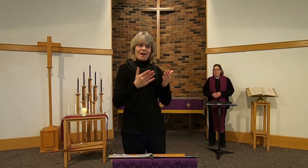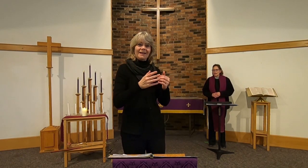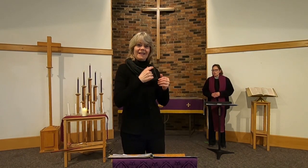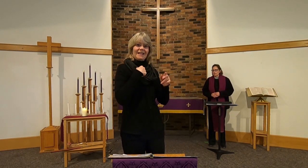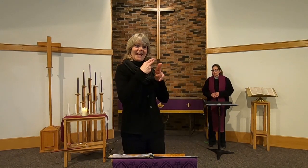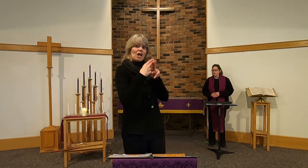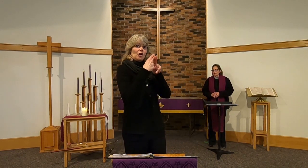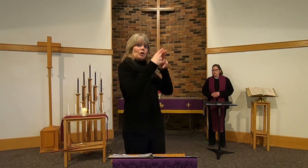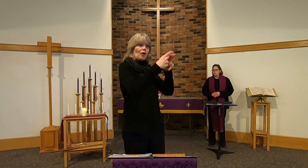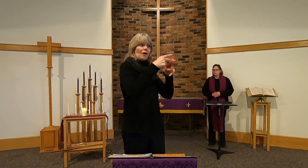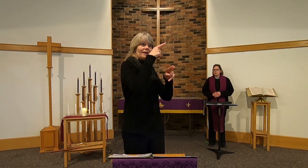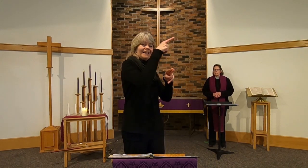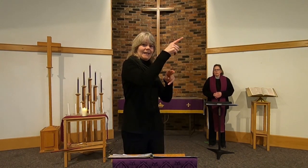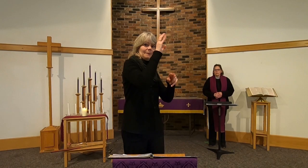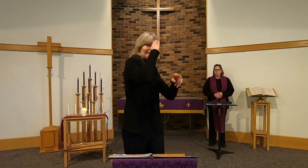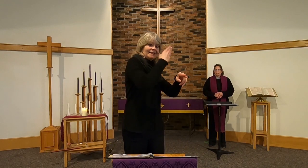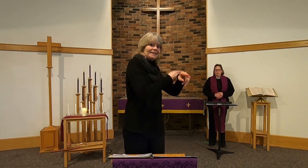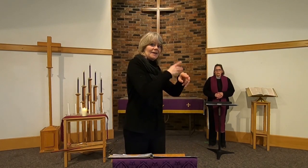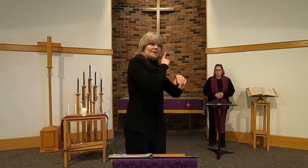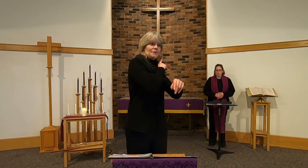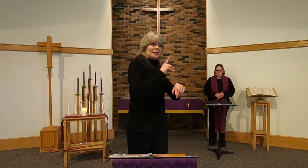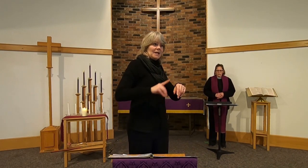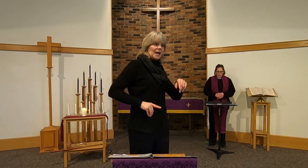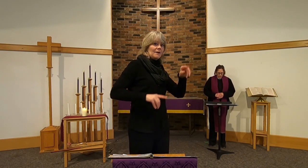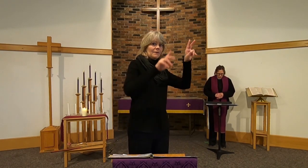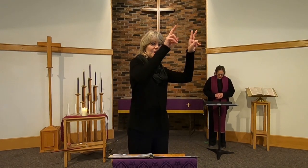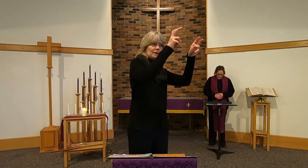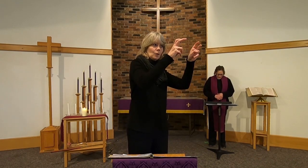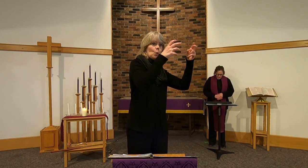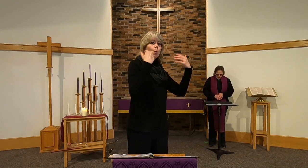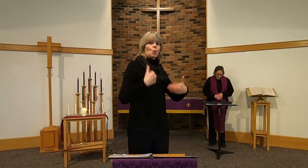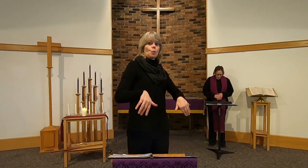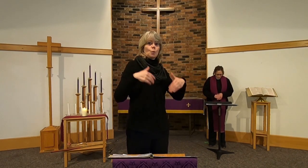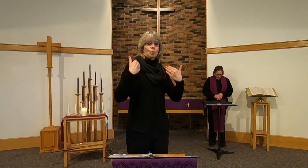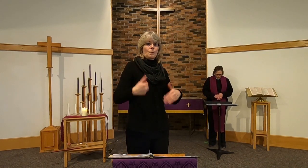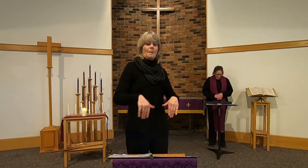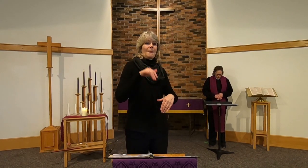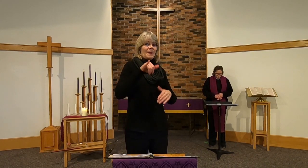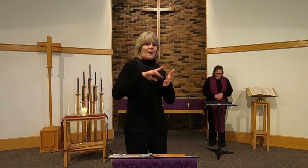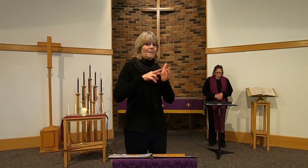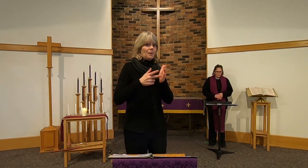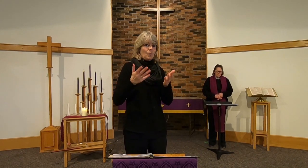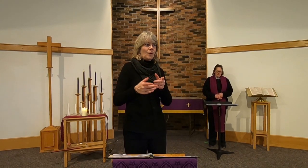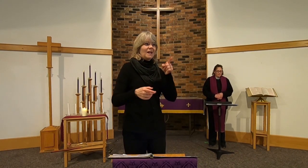challenging Herod, would be challenging the Roman government.